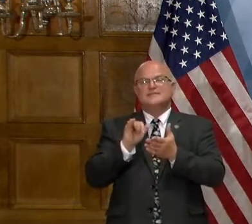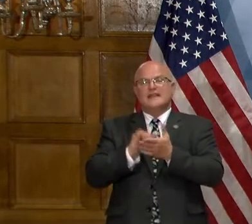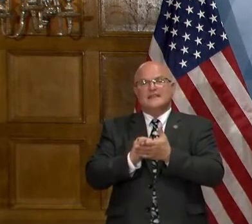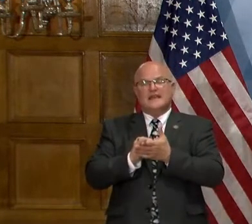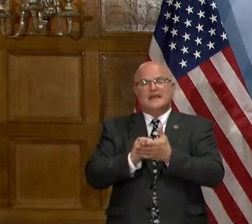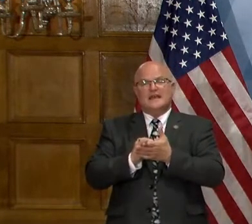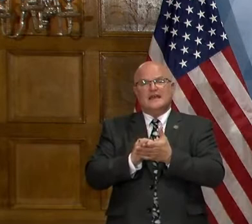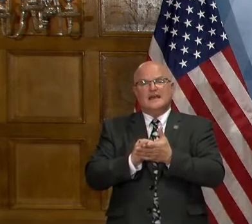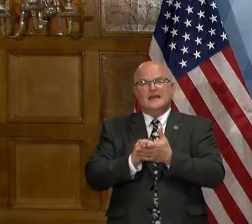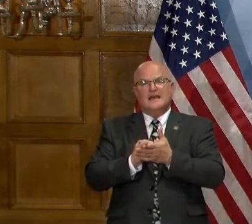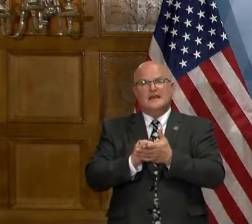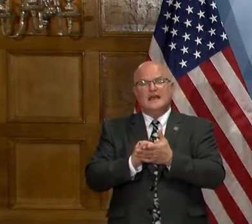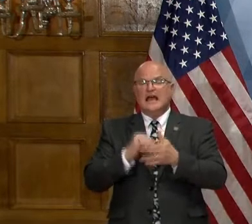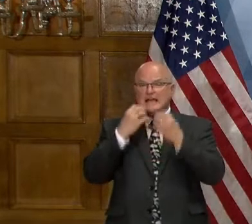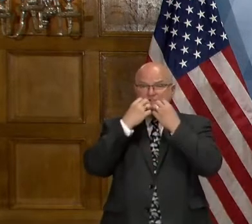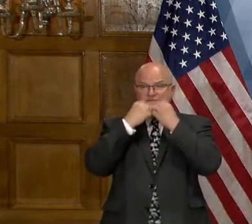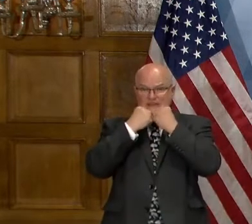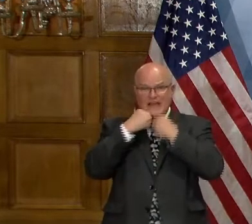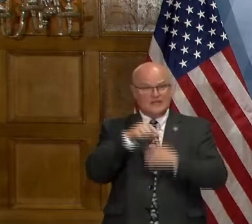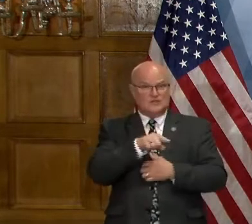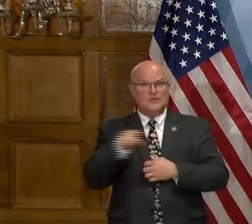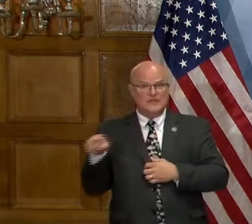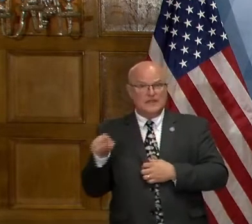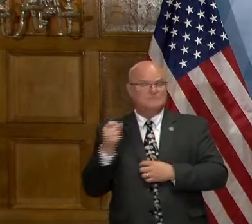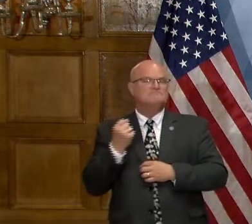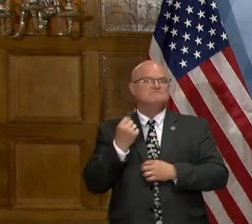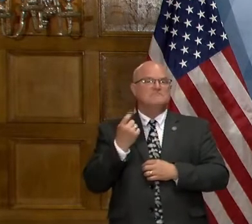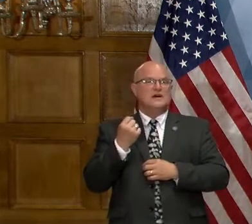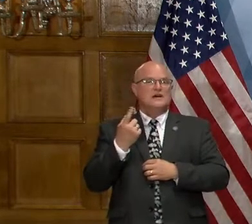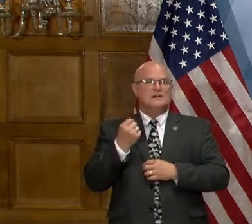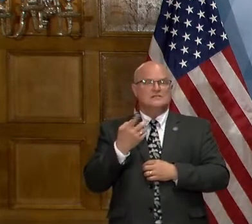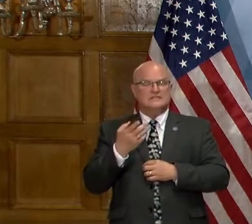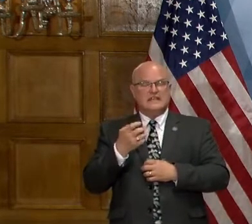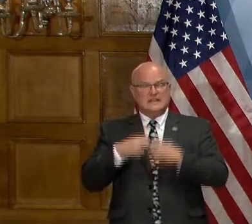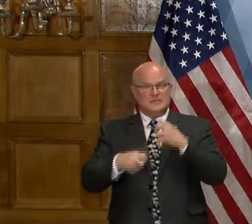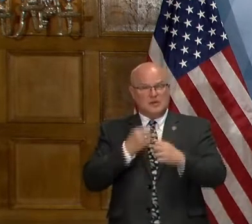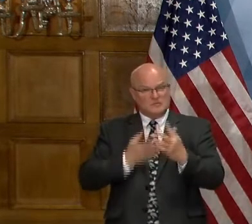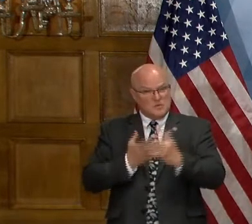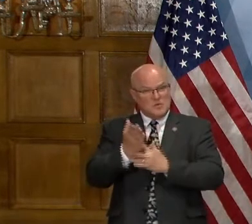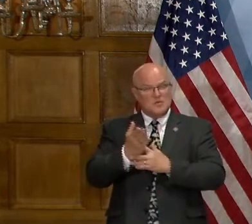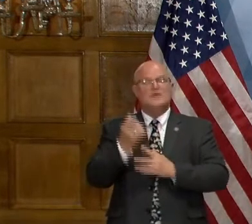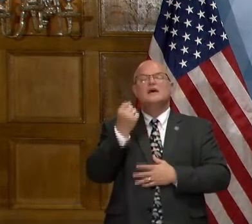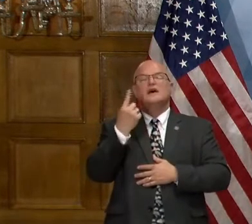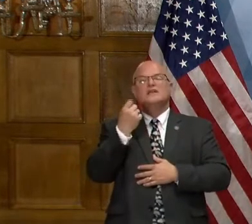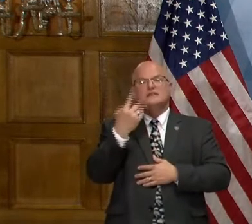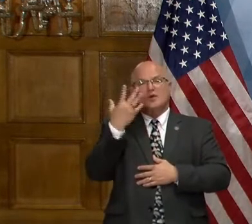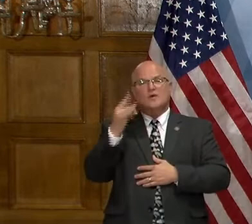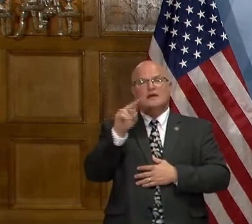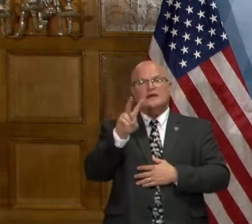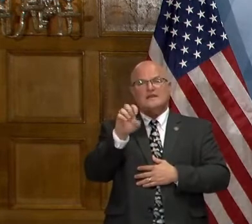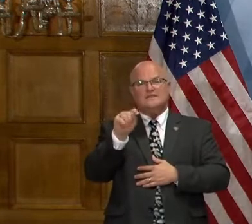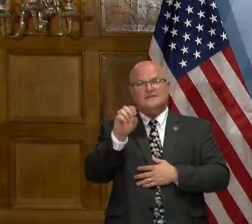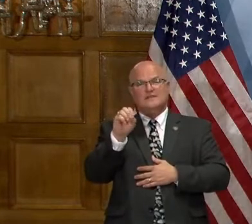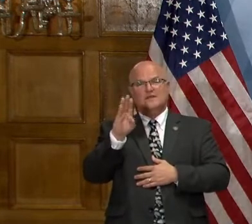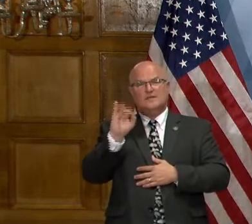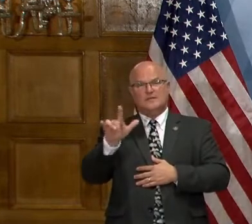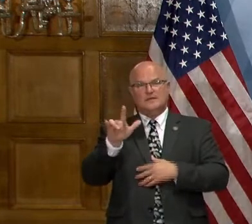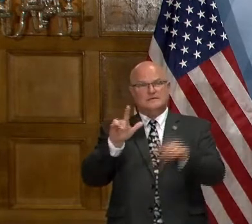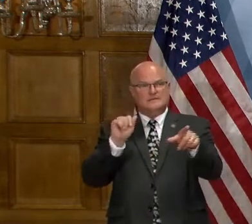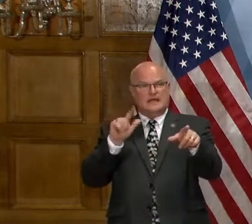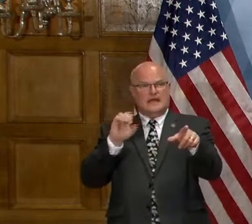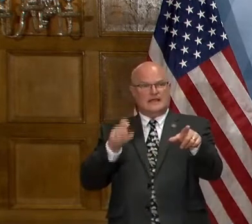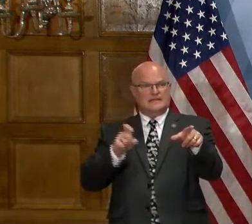I value them, I understand what they're going through, and that's the reason I vetoed those bills.